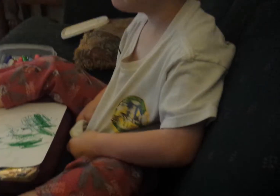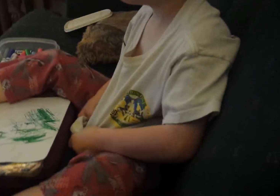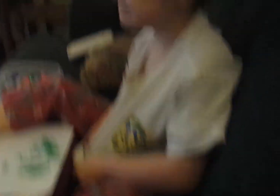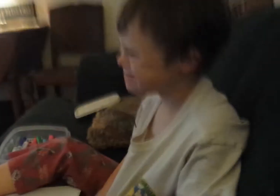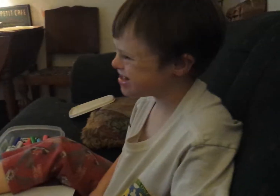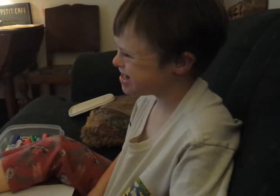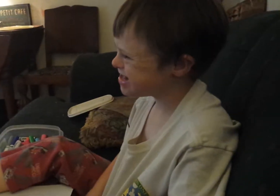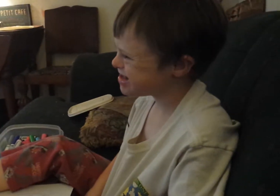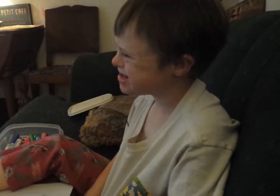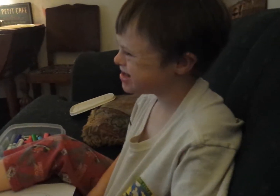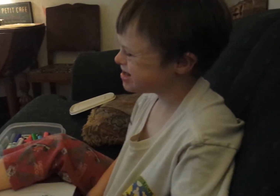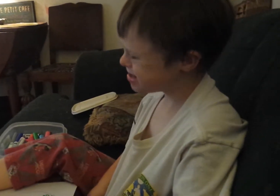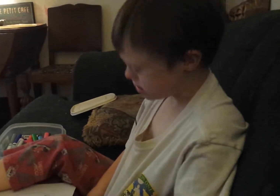What color are your pants, Eric?